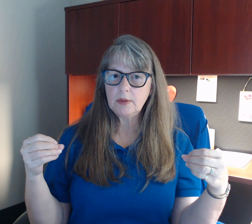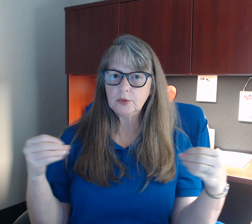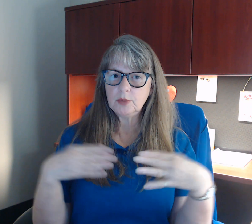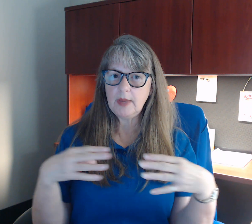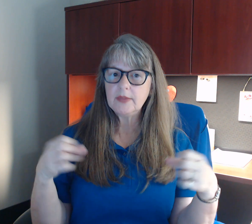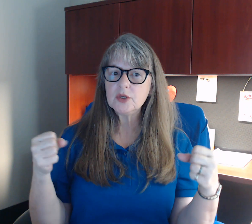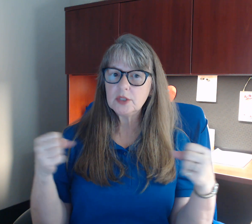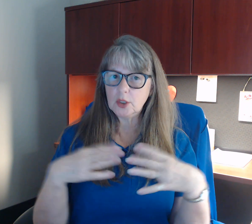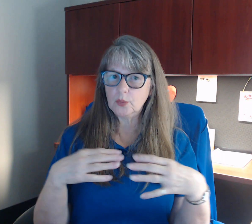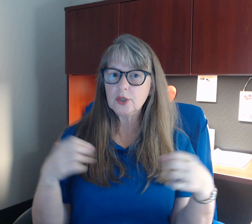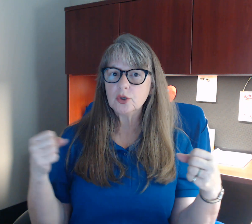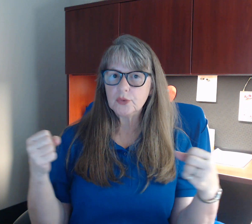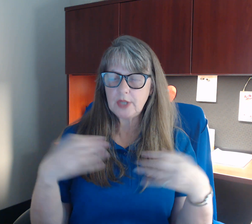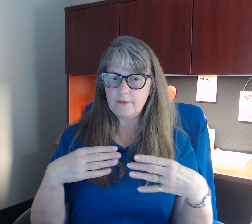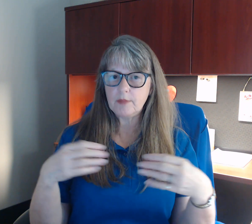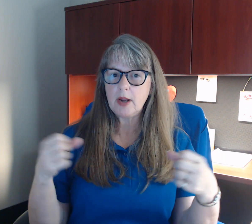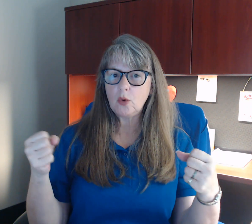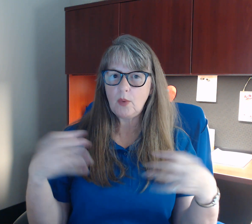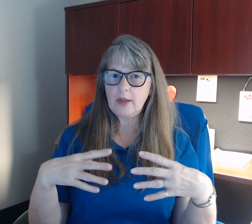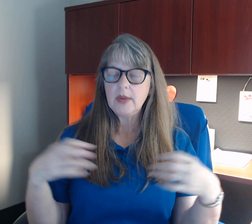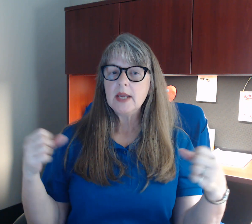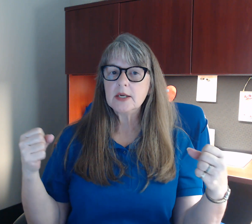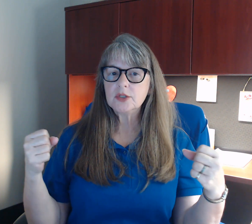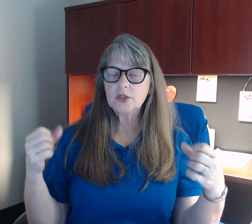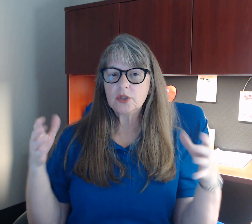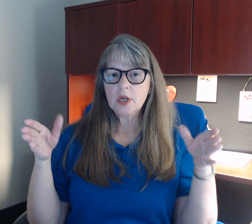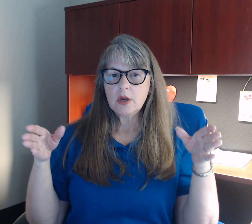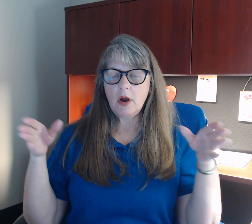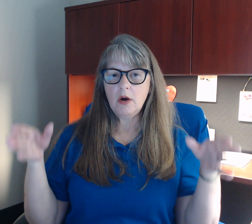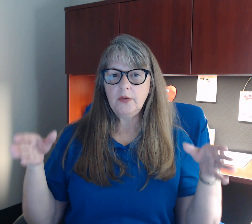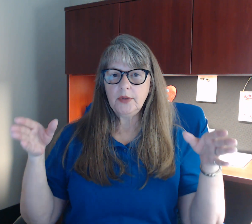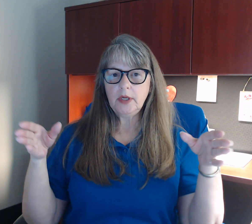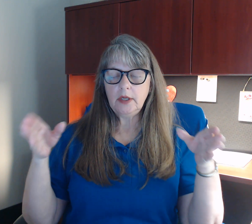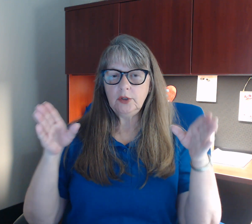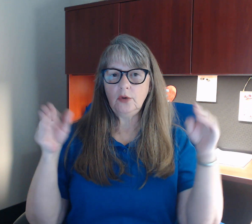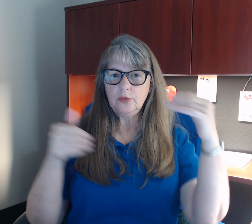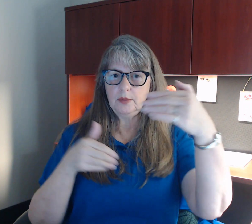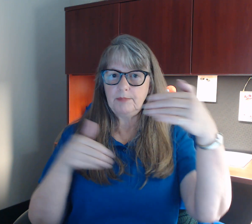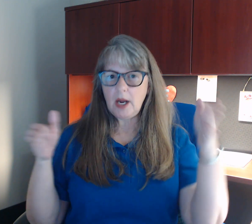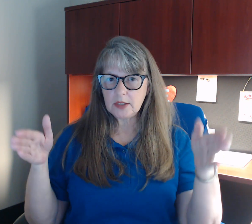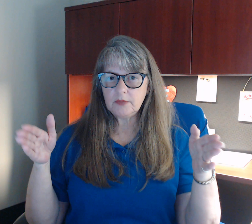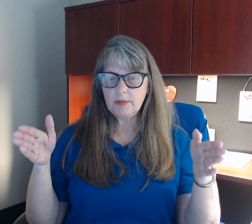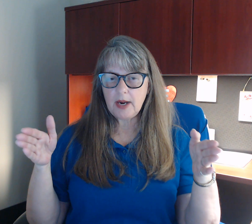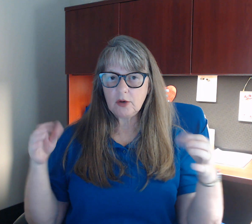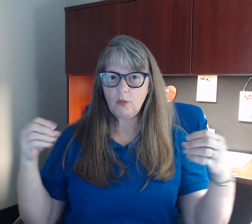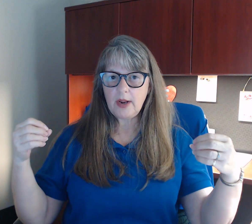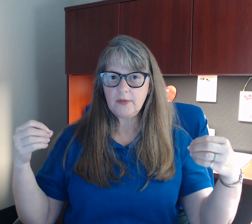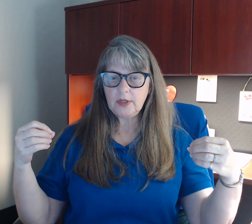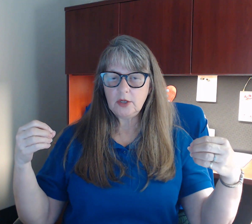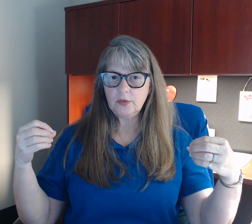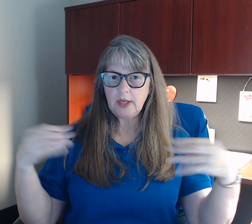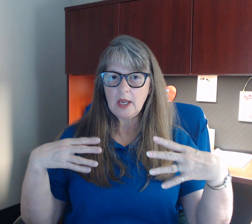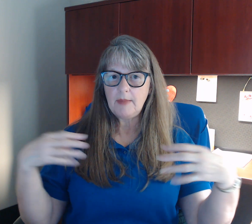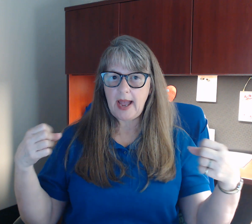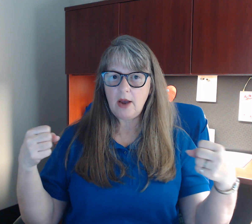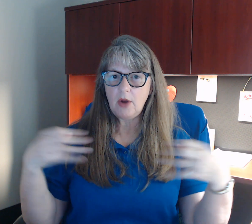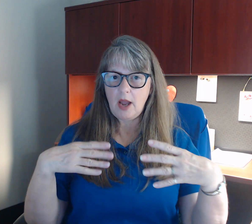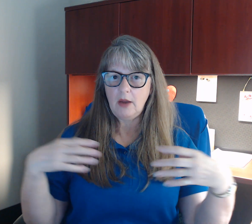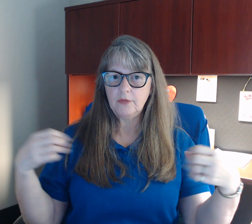do, this is the original sign for microwave, because it's all the, the box of the microwave, and here they come out of